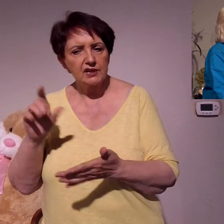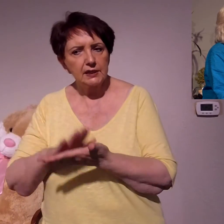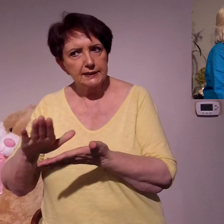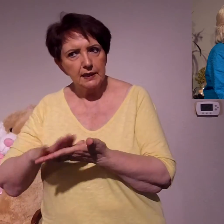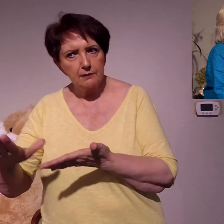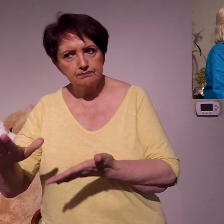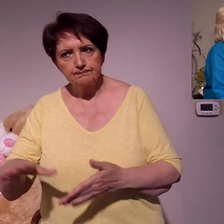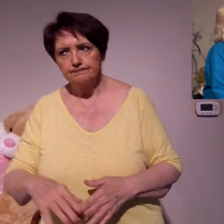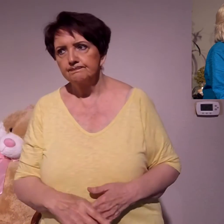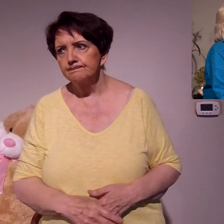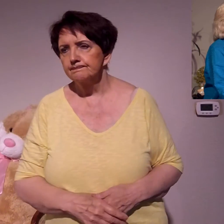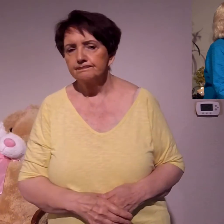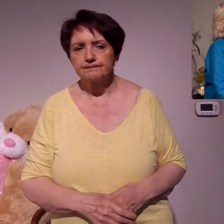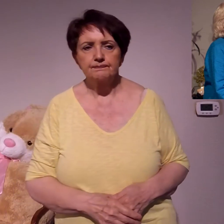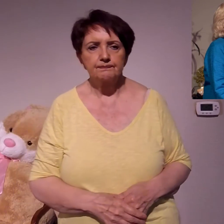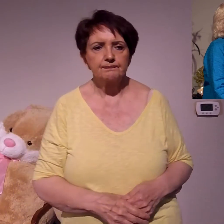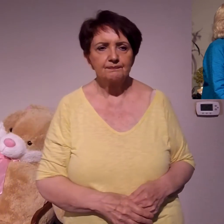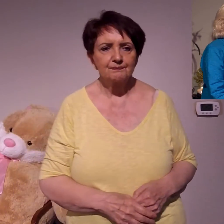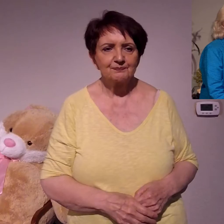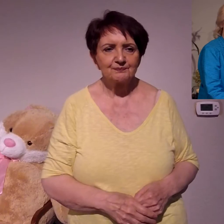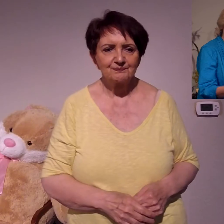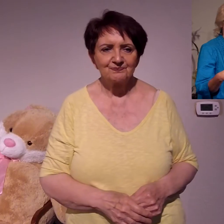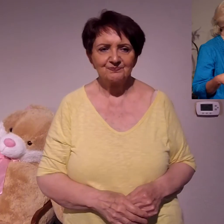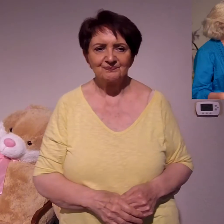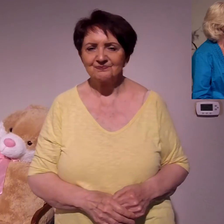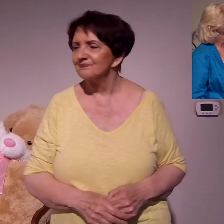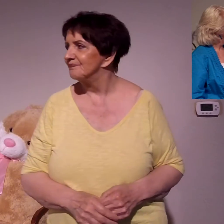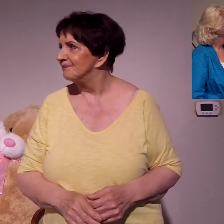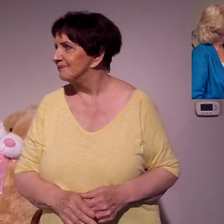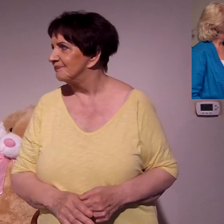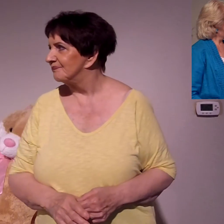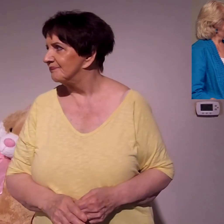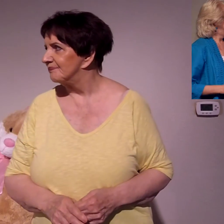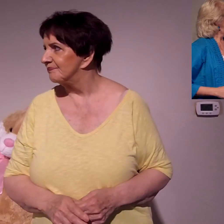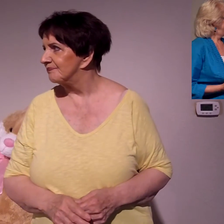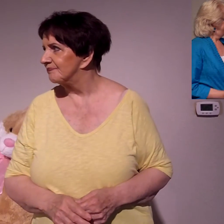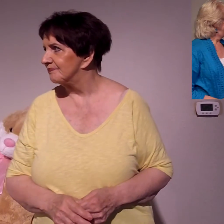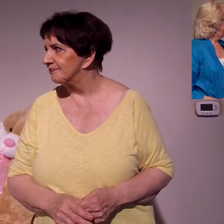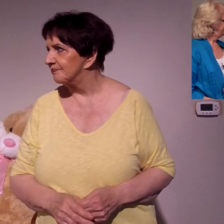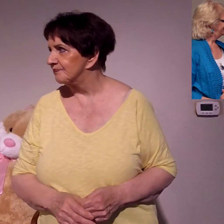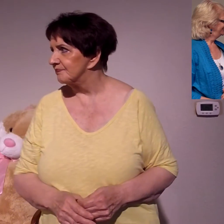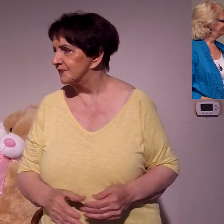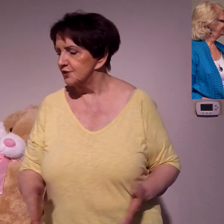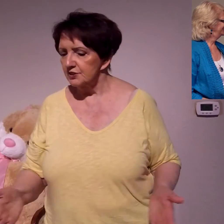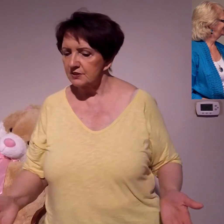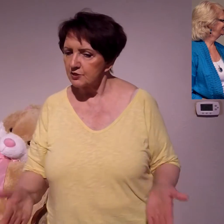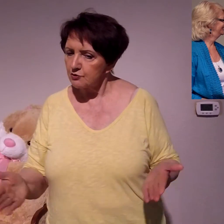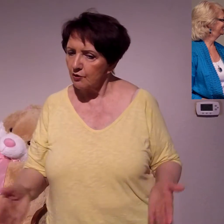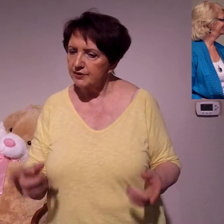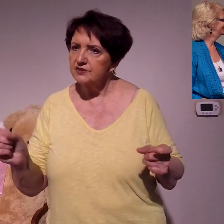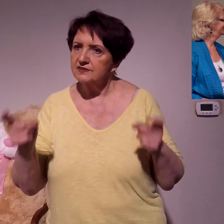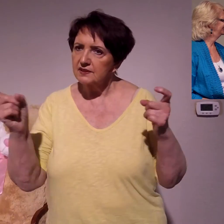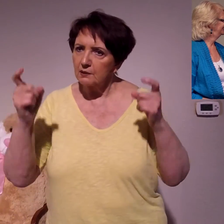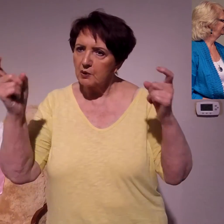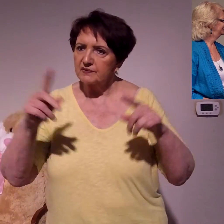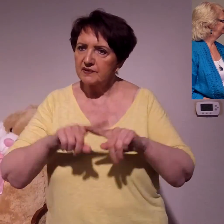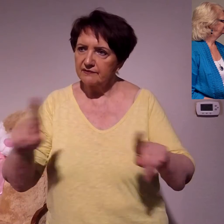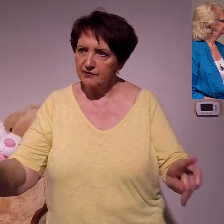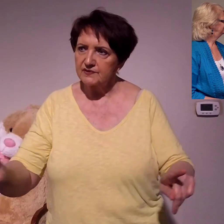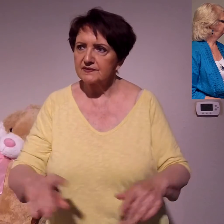person to be like us, and we forget that the whole reason we are attracted is because that's what we actually want more of in our own